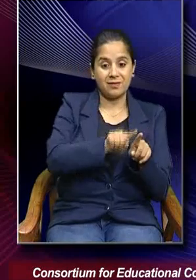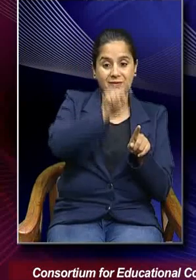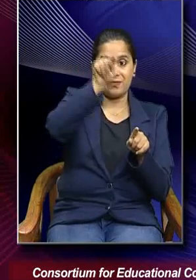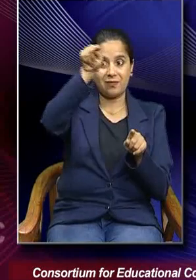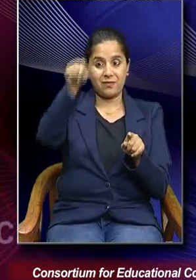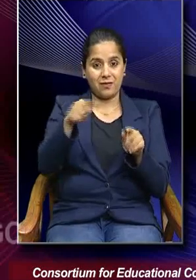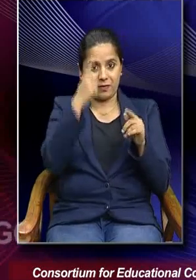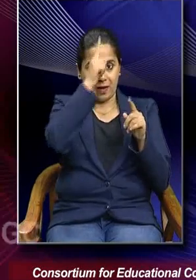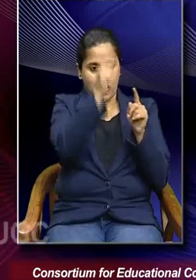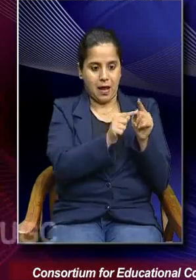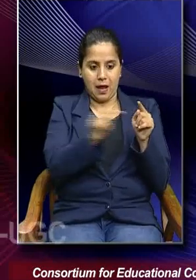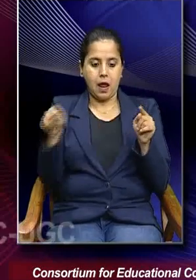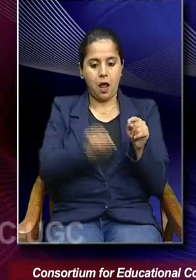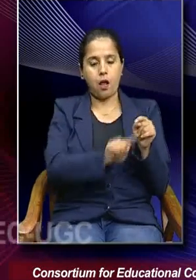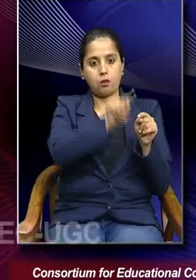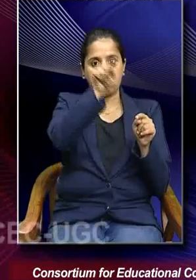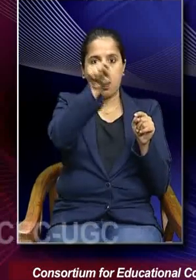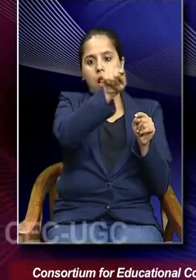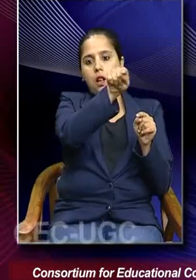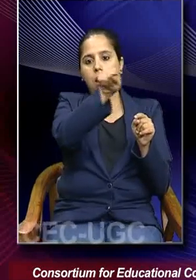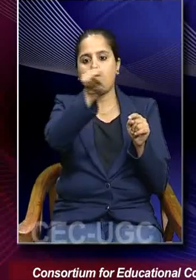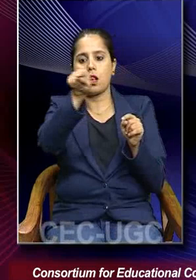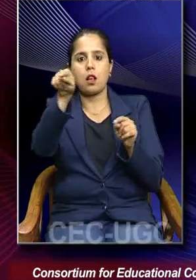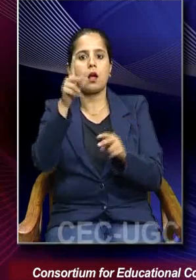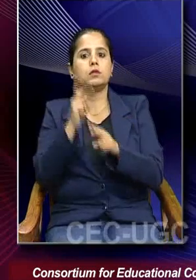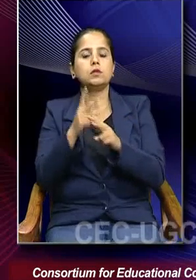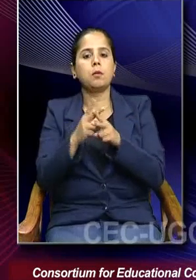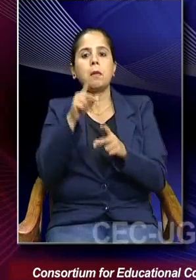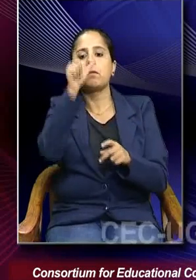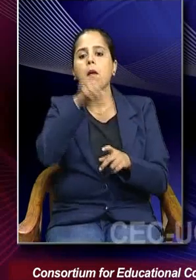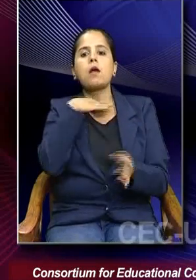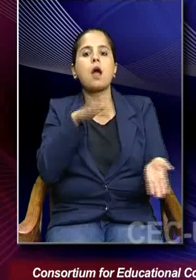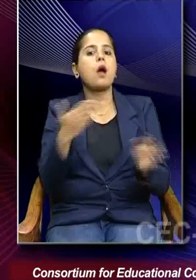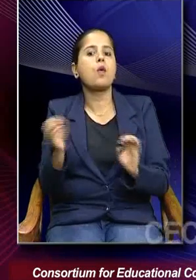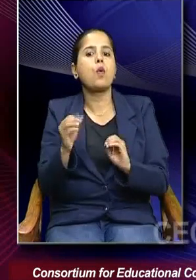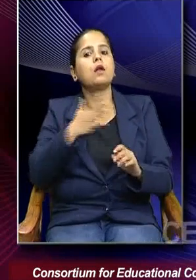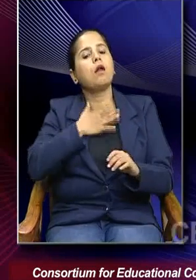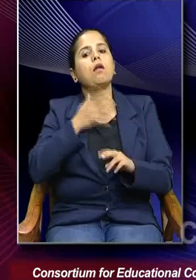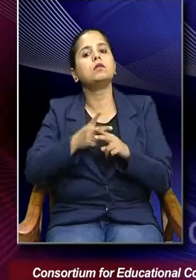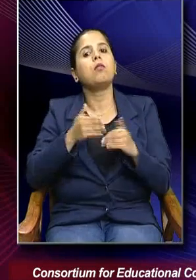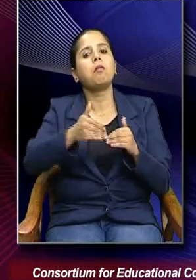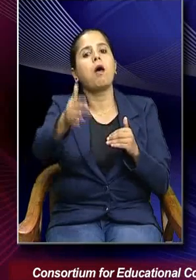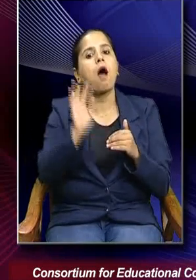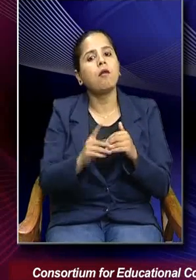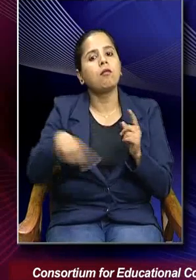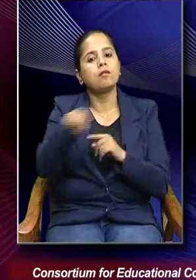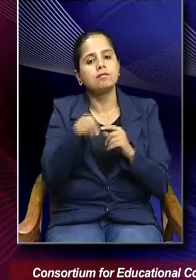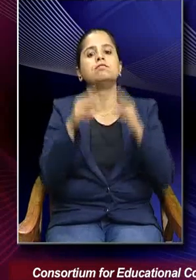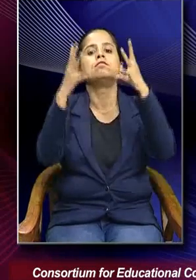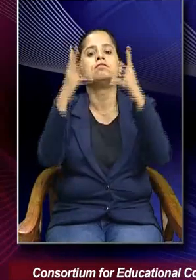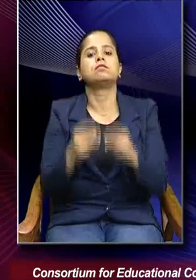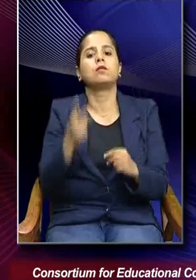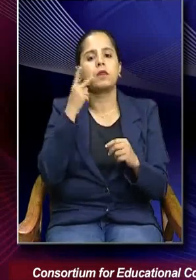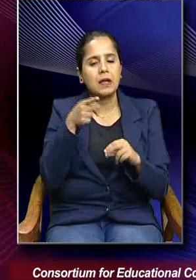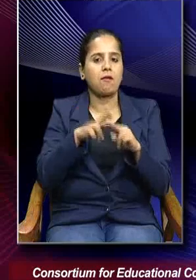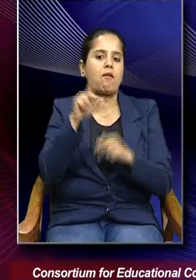this kind of expanding. So therefore, it is kind of aggregate, the population is on increase. So these are some of the